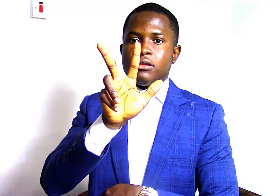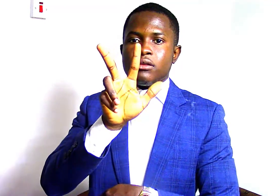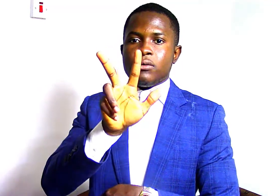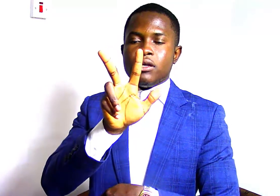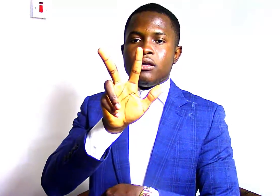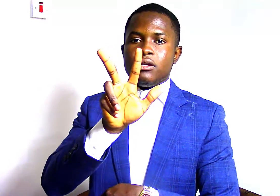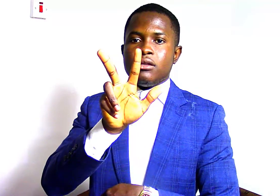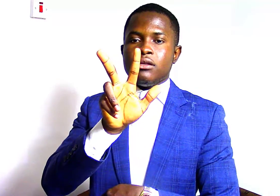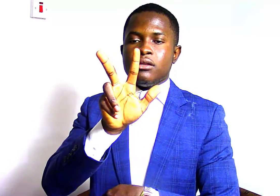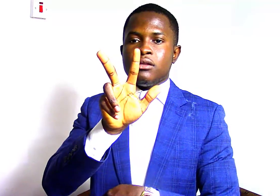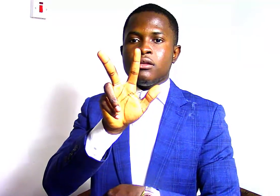3,